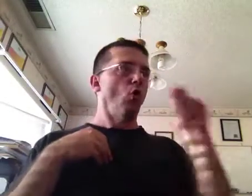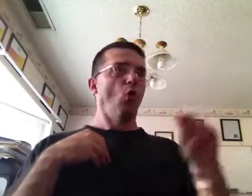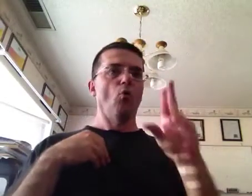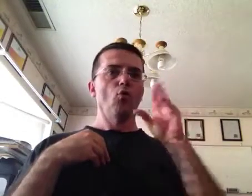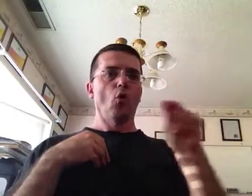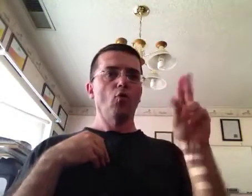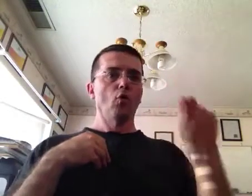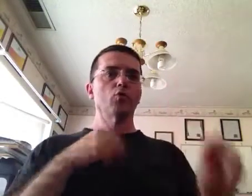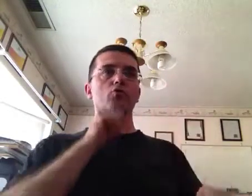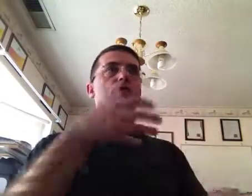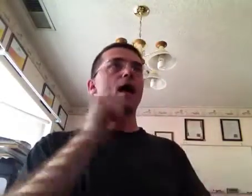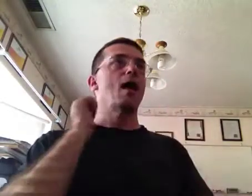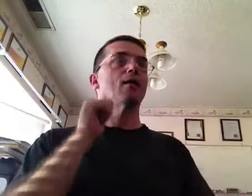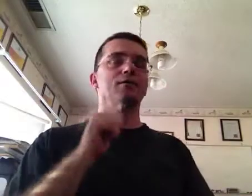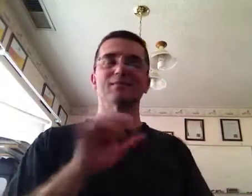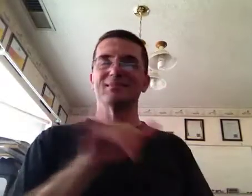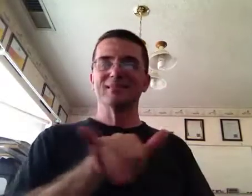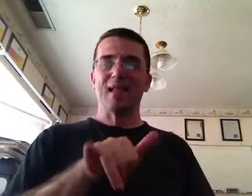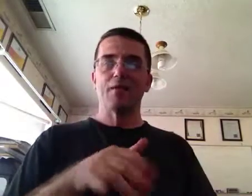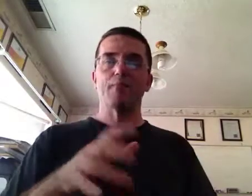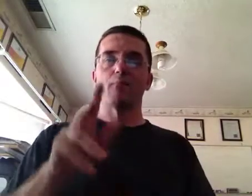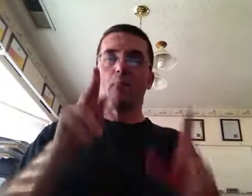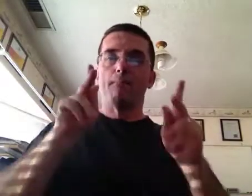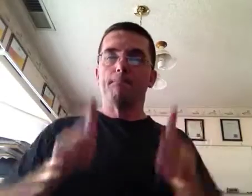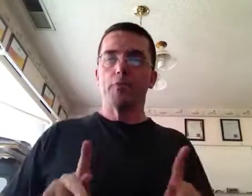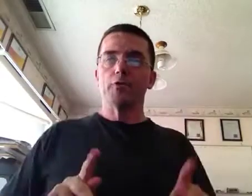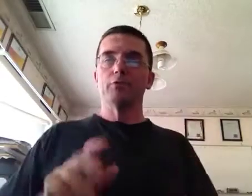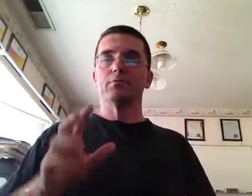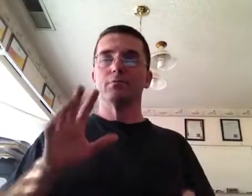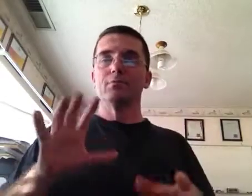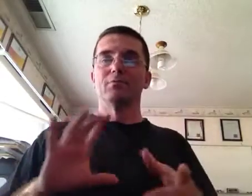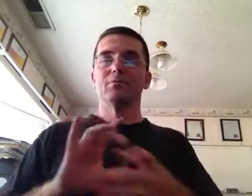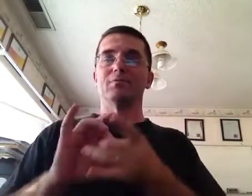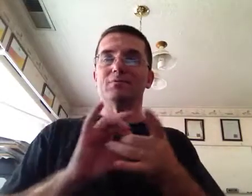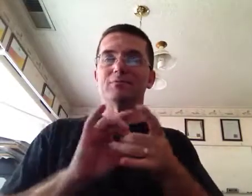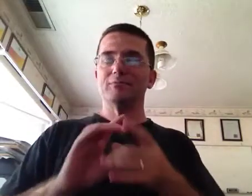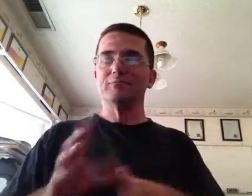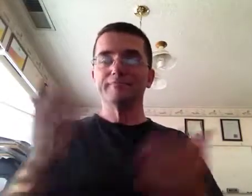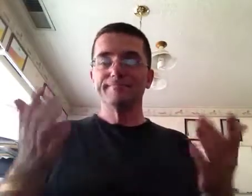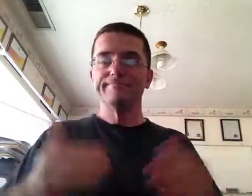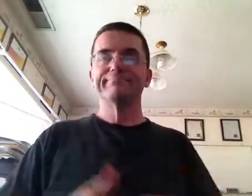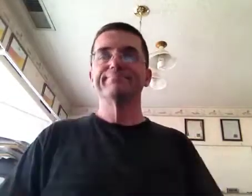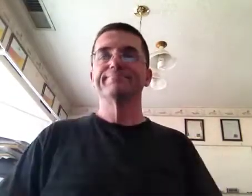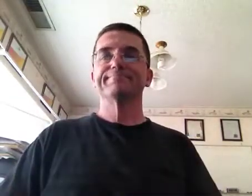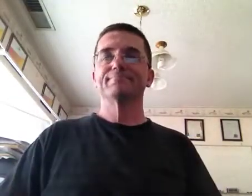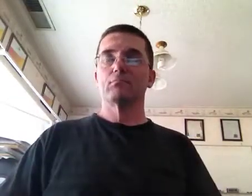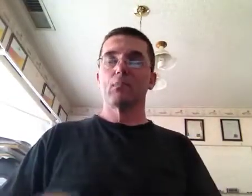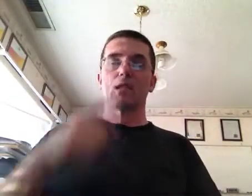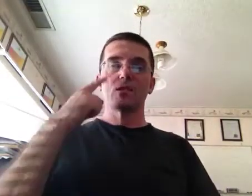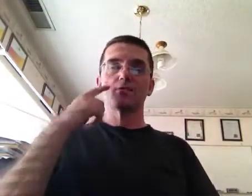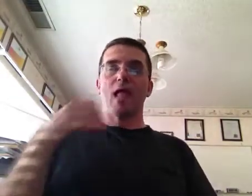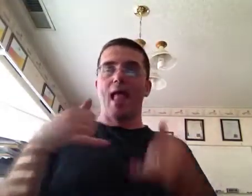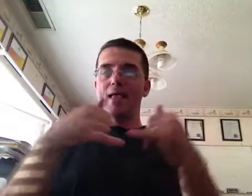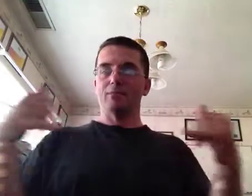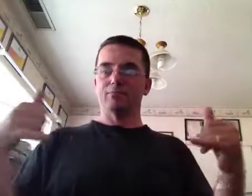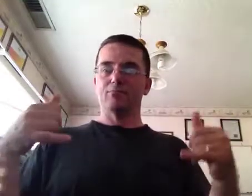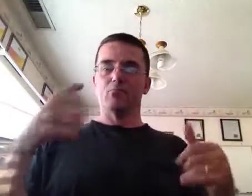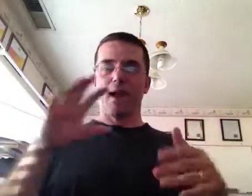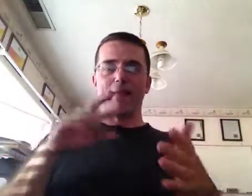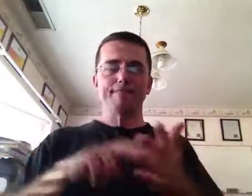the same deal. I mean, this is personal affair. And so, you know, he just got boundary issues. By that I mean he's